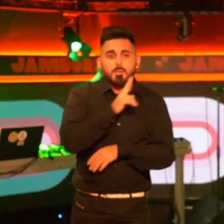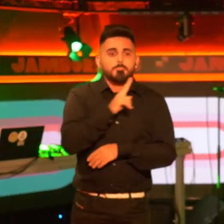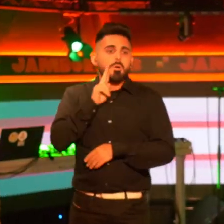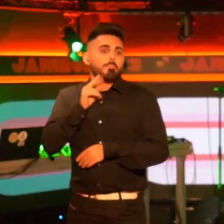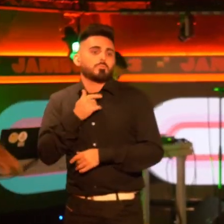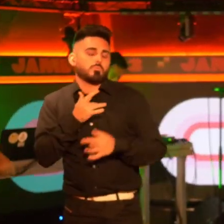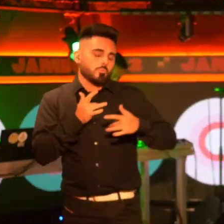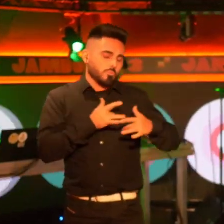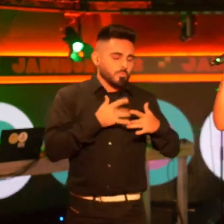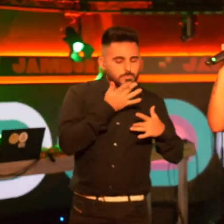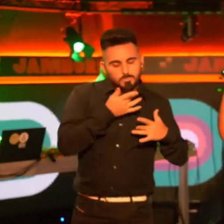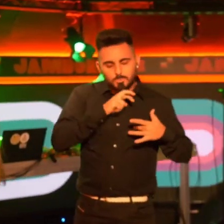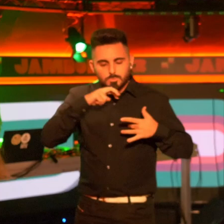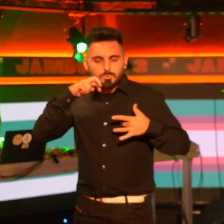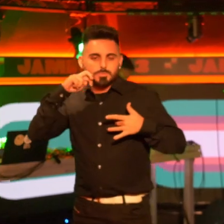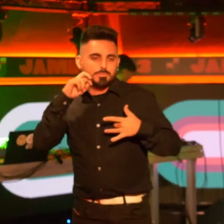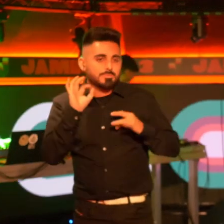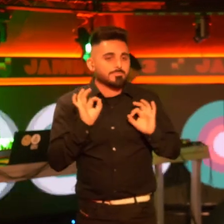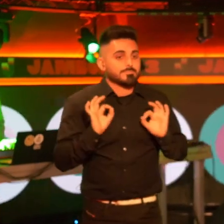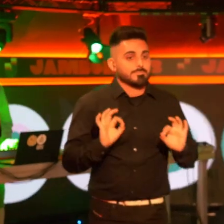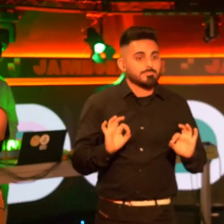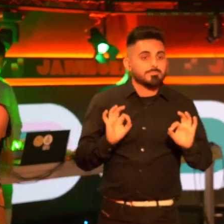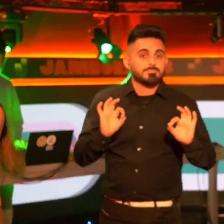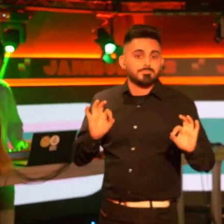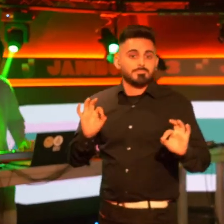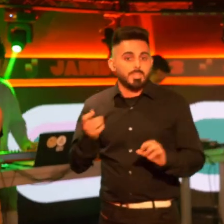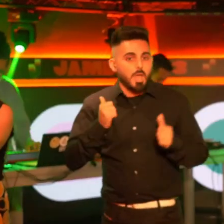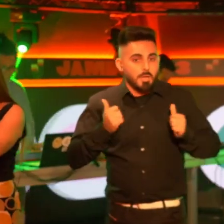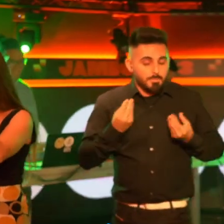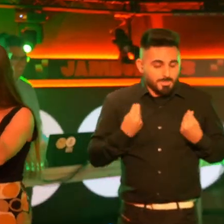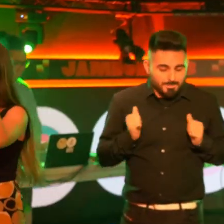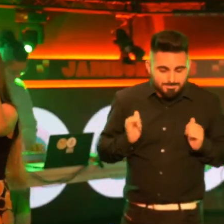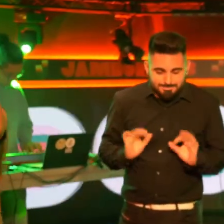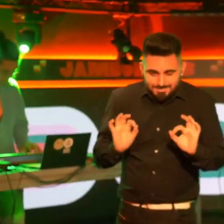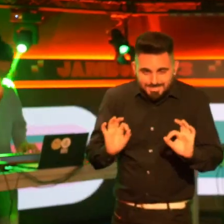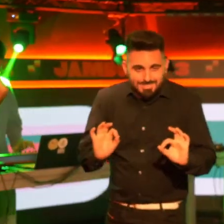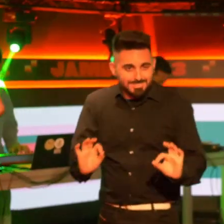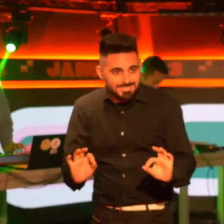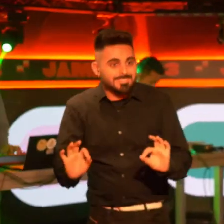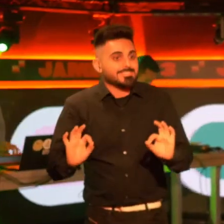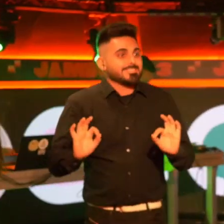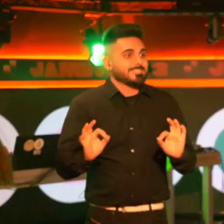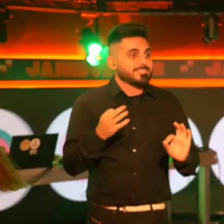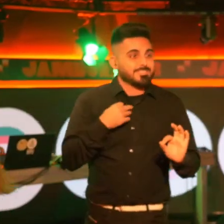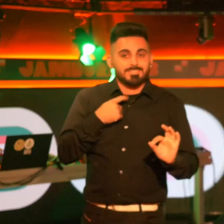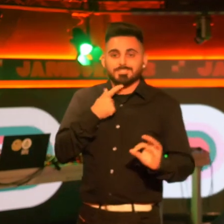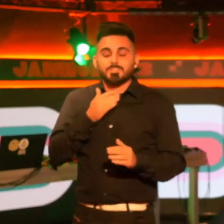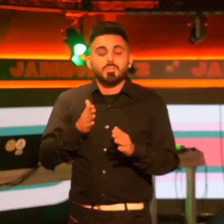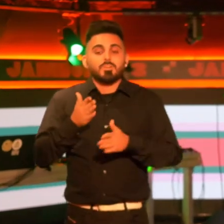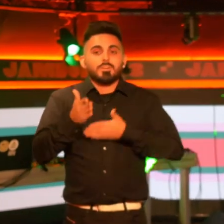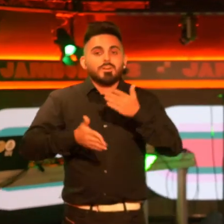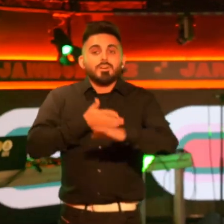And daddy told me need to stay humble. Yeah, shit is real, this is like a jungle. I stay woke and ready to